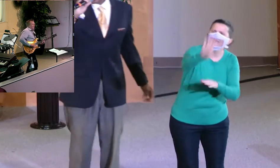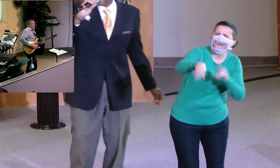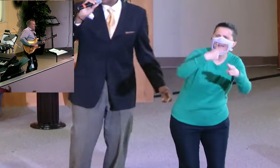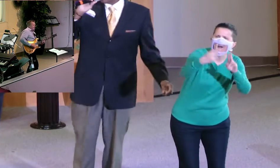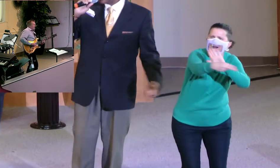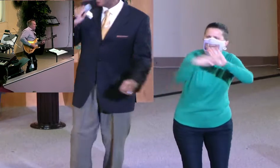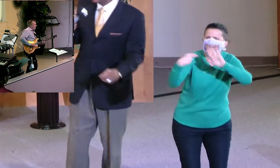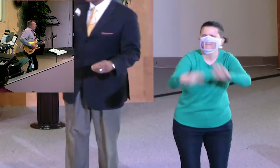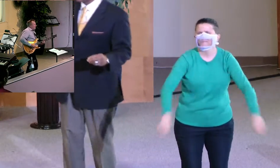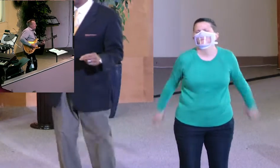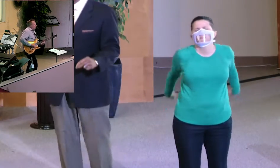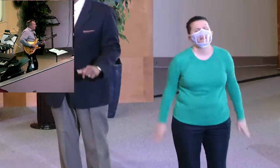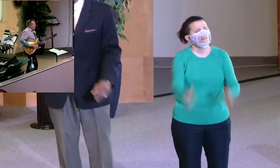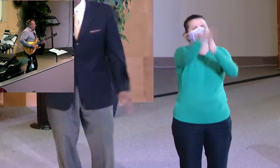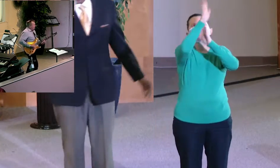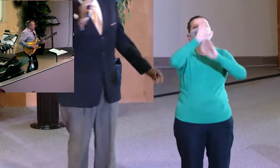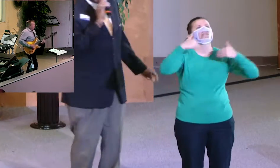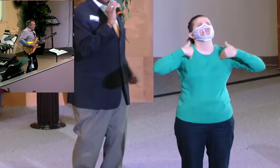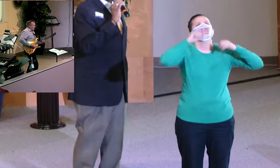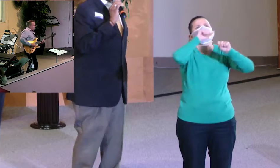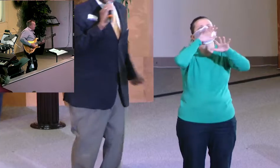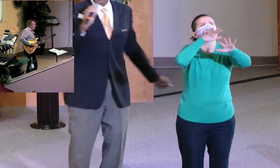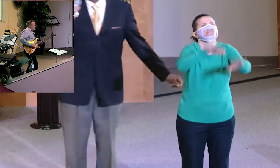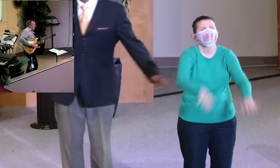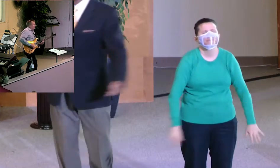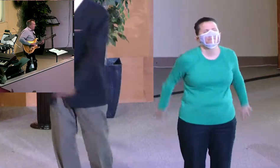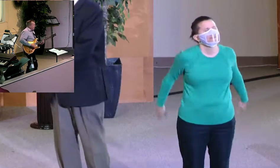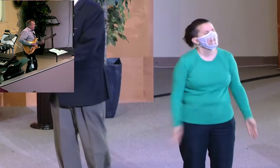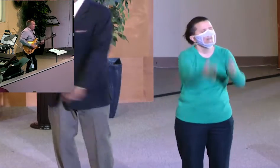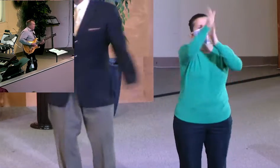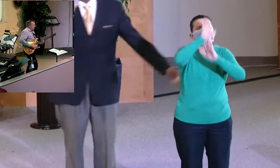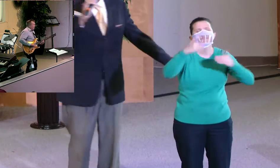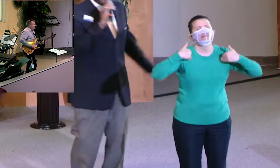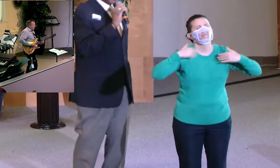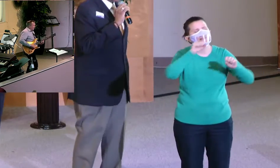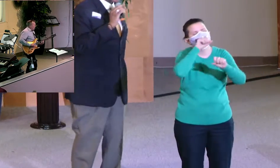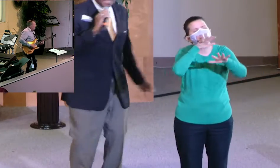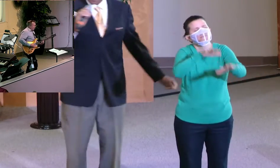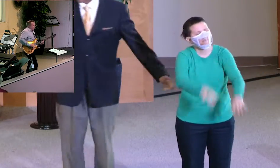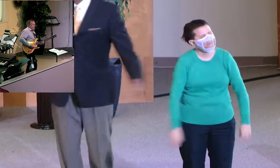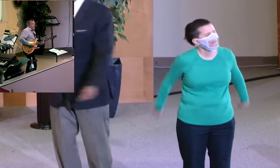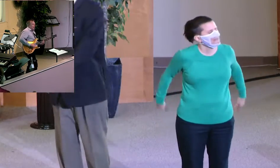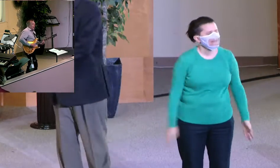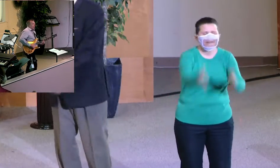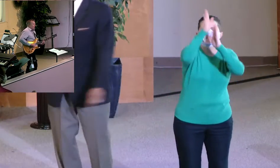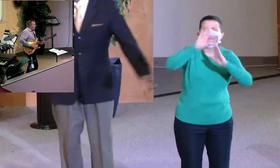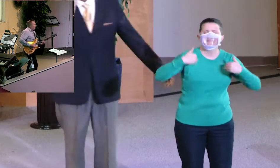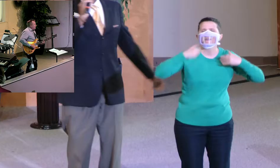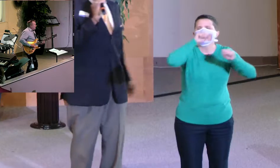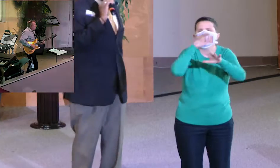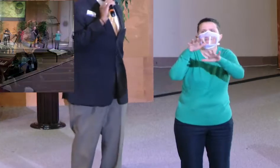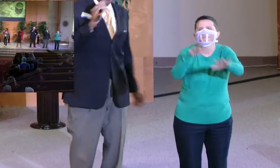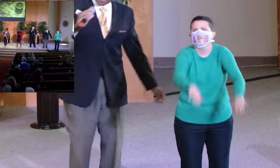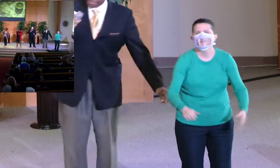your name on it. God's got a blessing. God's got a blessing. God's got a blessing. God's got a blessing. God's got a blessing. God's